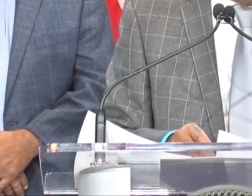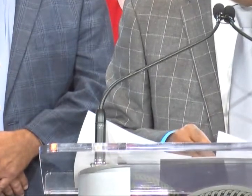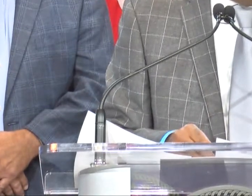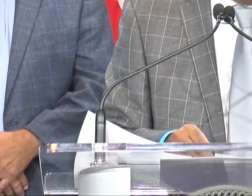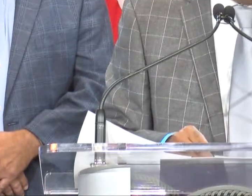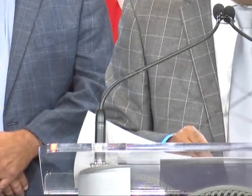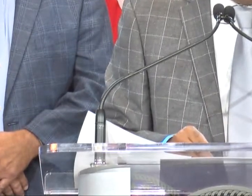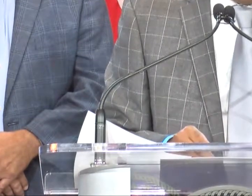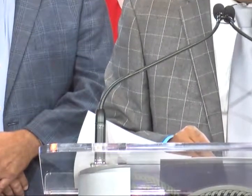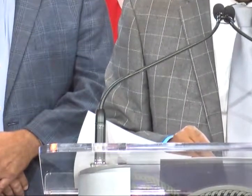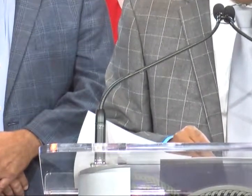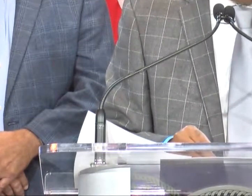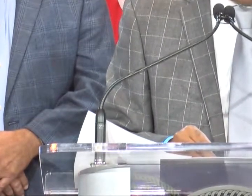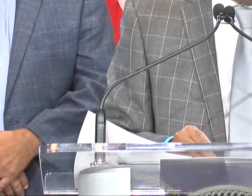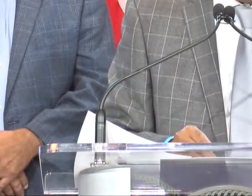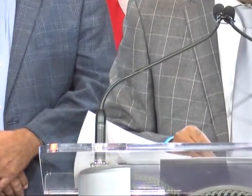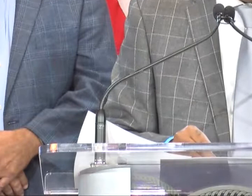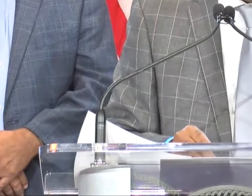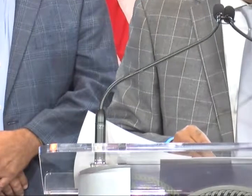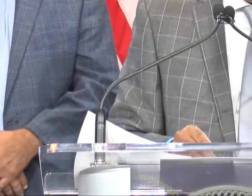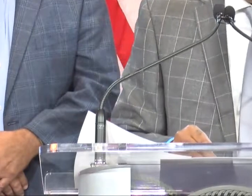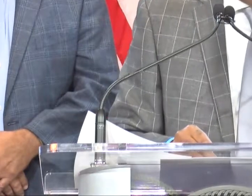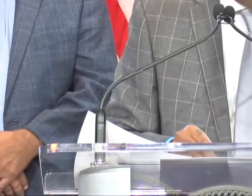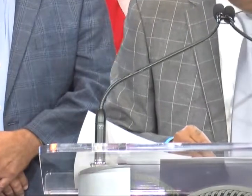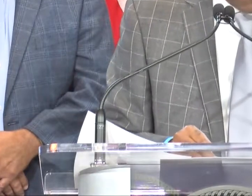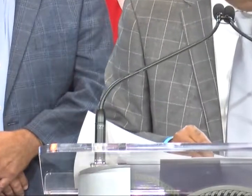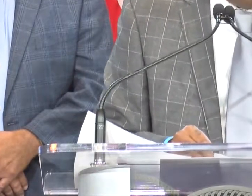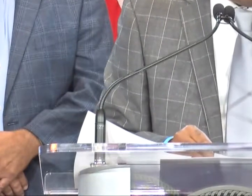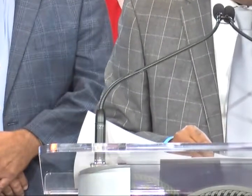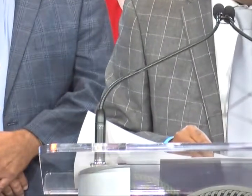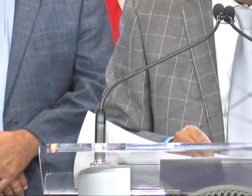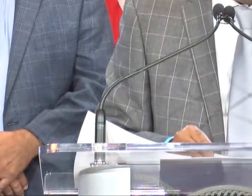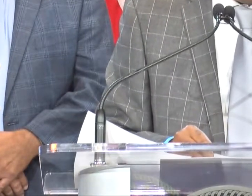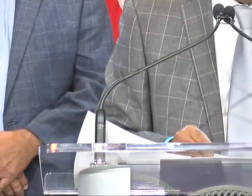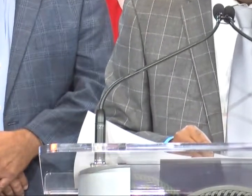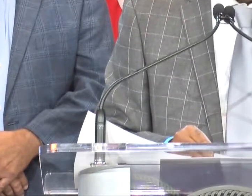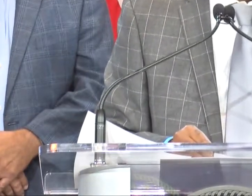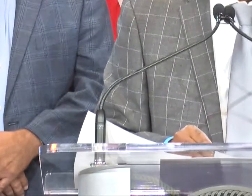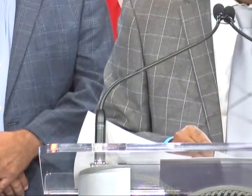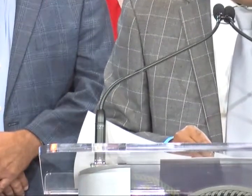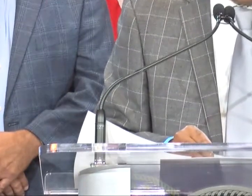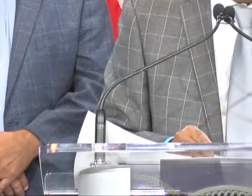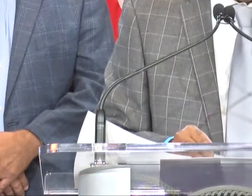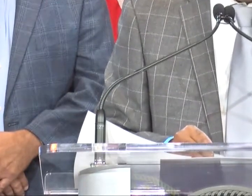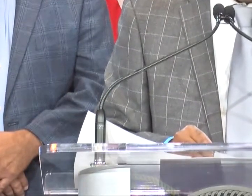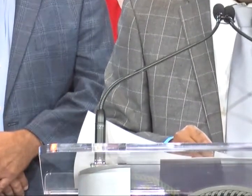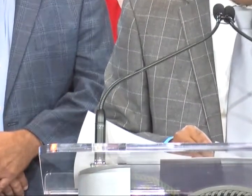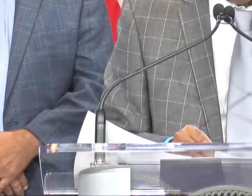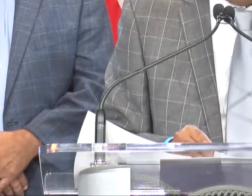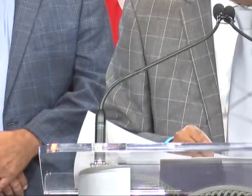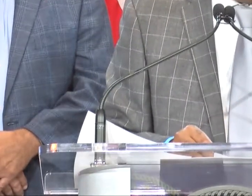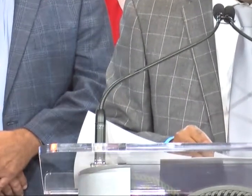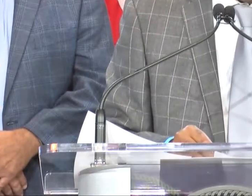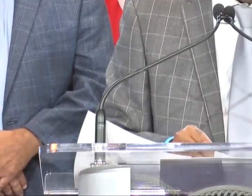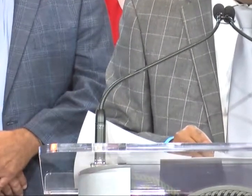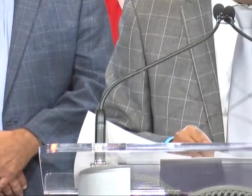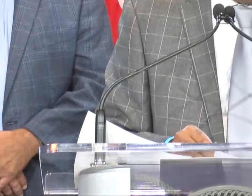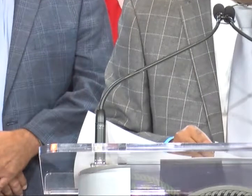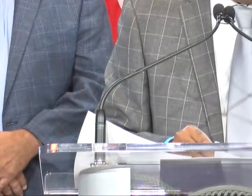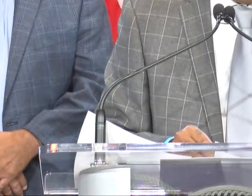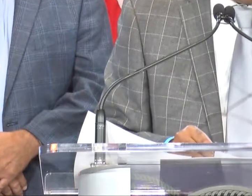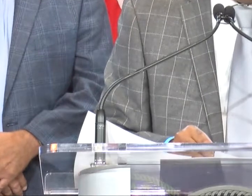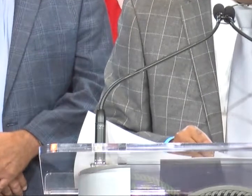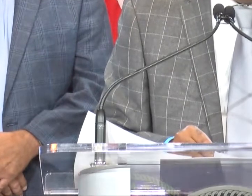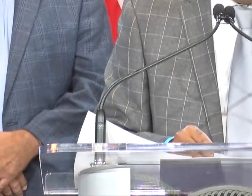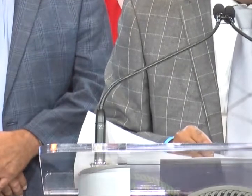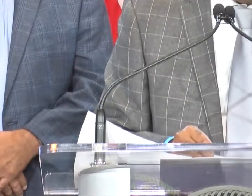the GLO. In certain neighborhoods, like Pleasantville, like Sagemont, like Studewood,